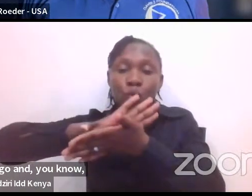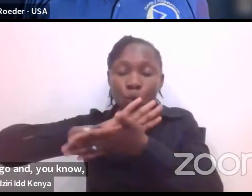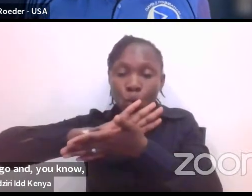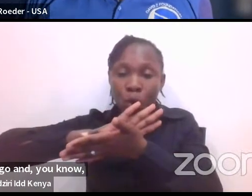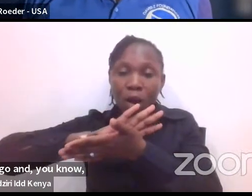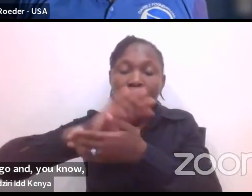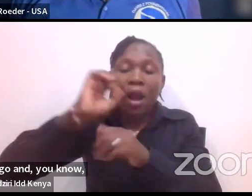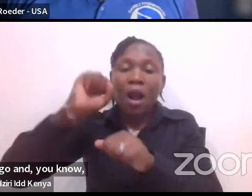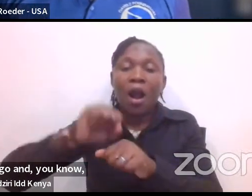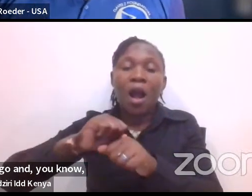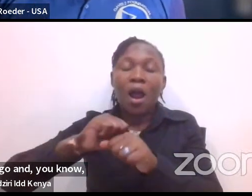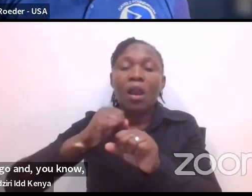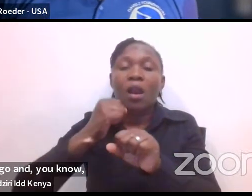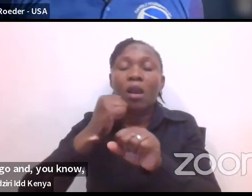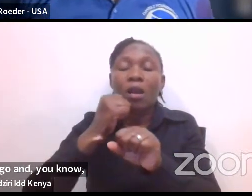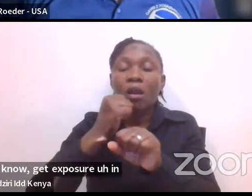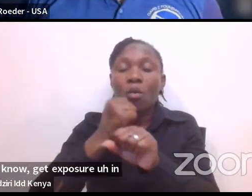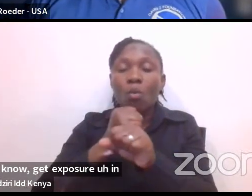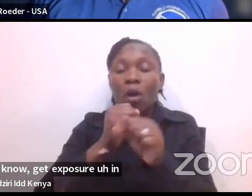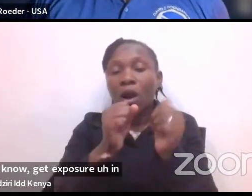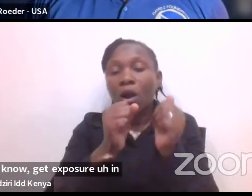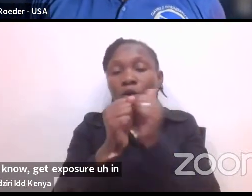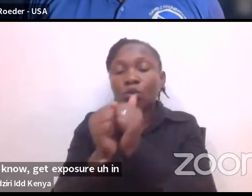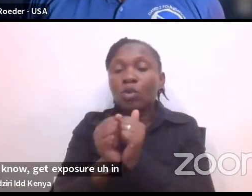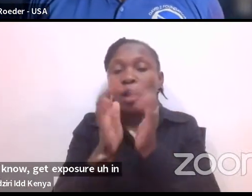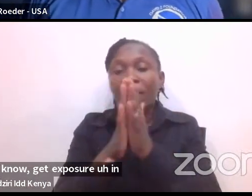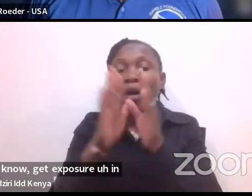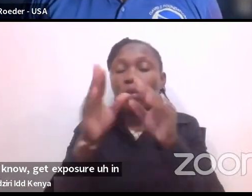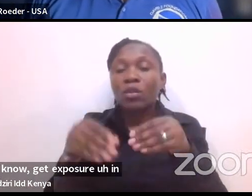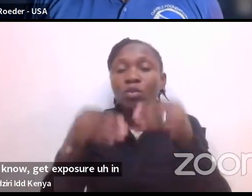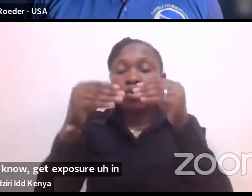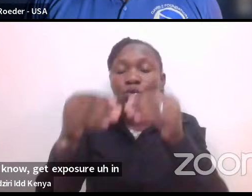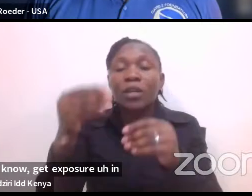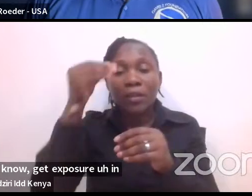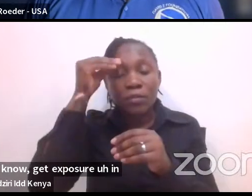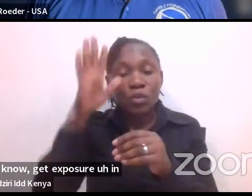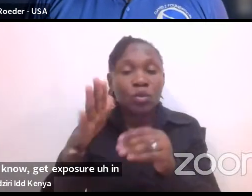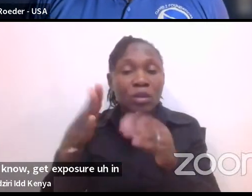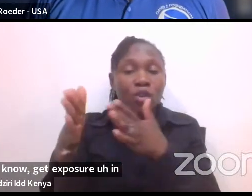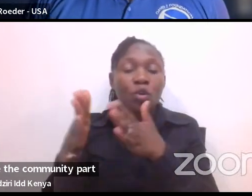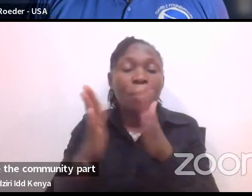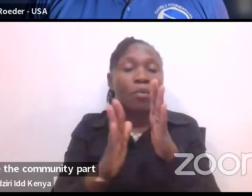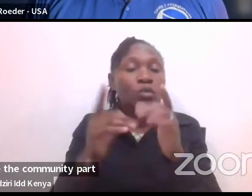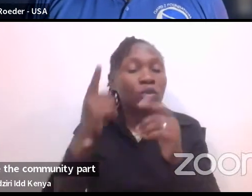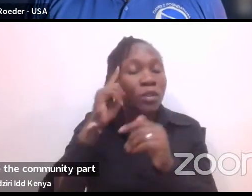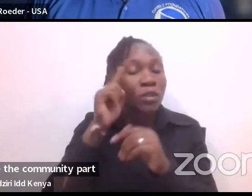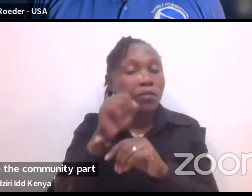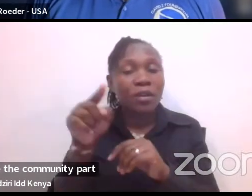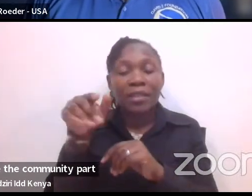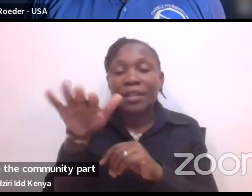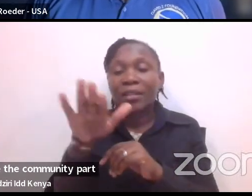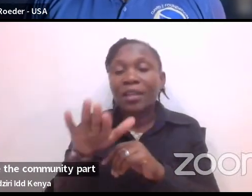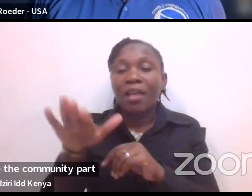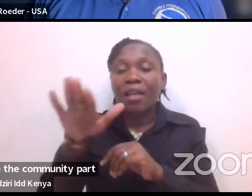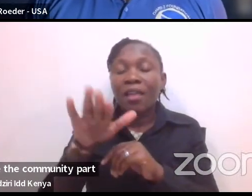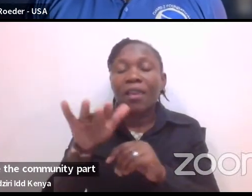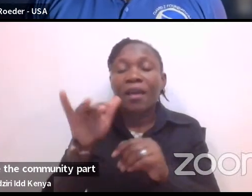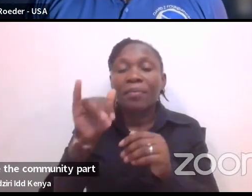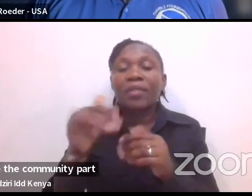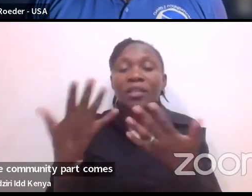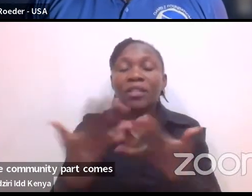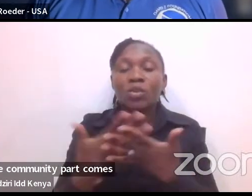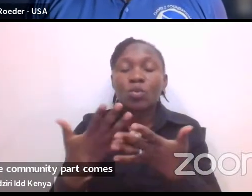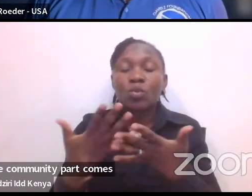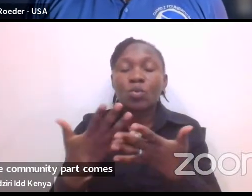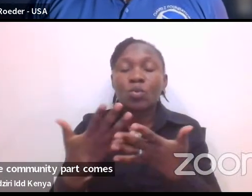in those areas. And this is where the community part comes in. It's not just about, the school